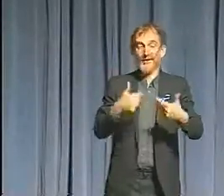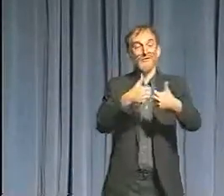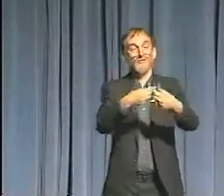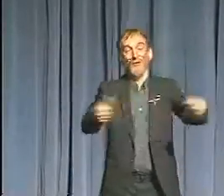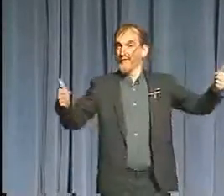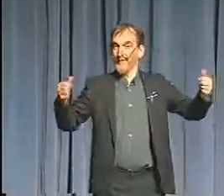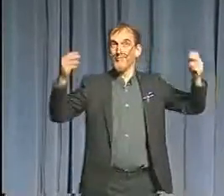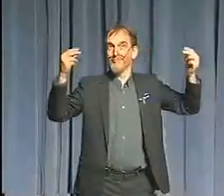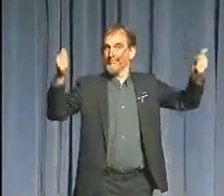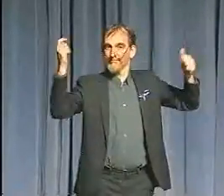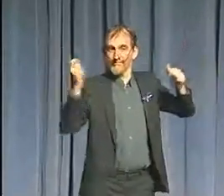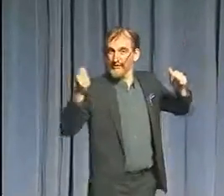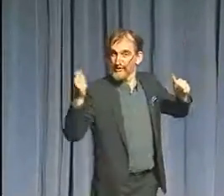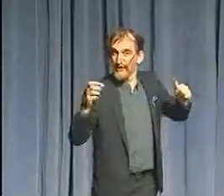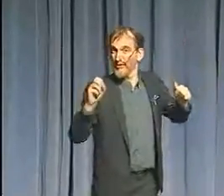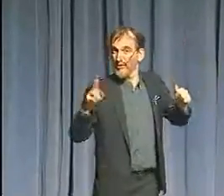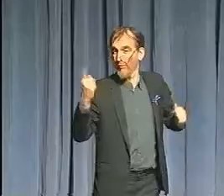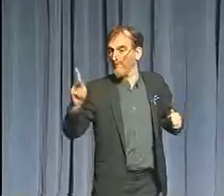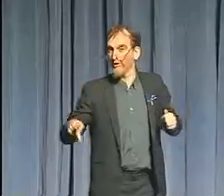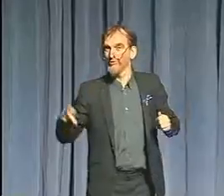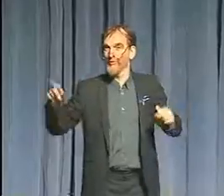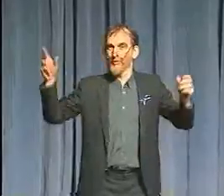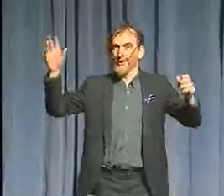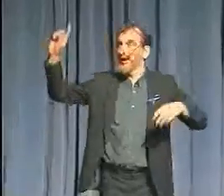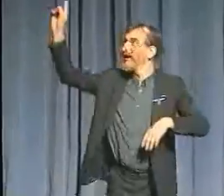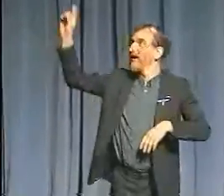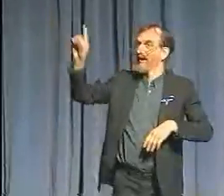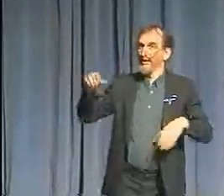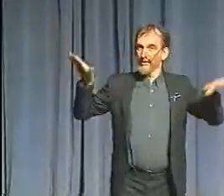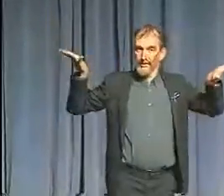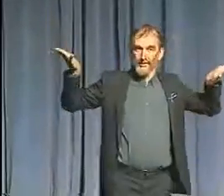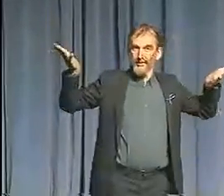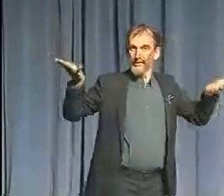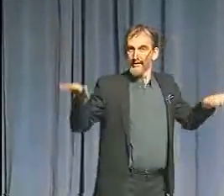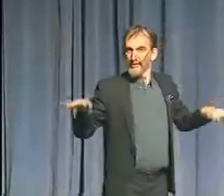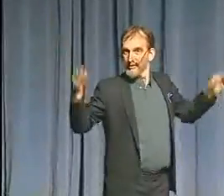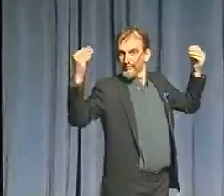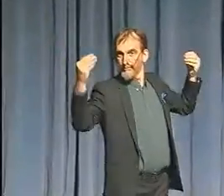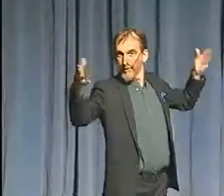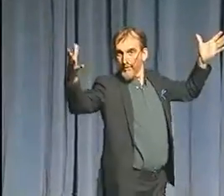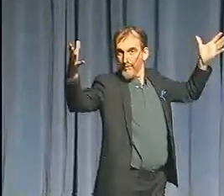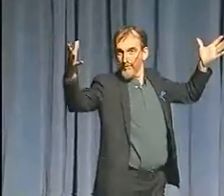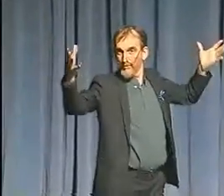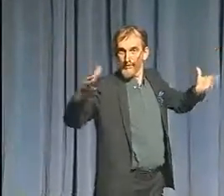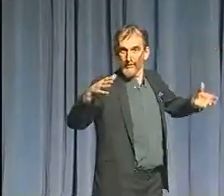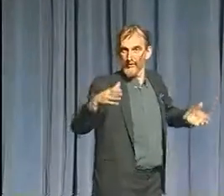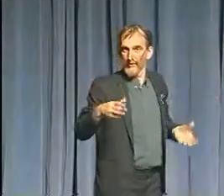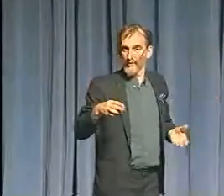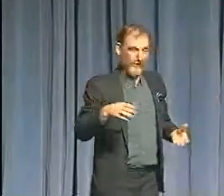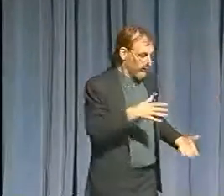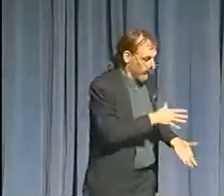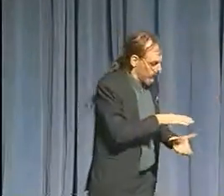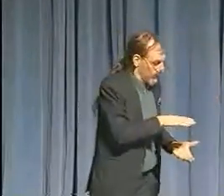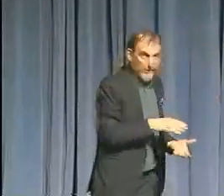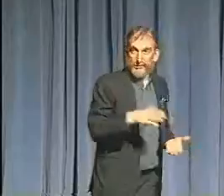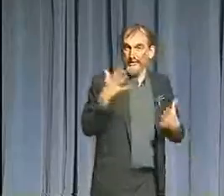share information. And we don't have a magic wand, and we're not going to be struck by lightning or be visited